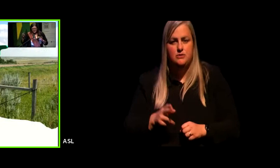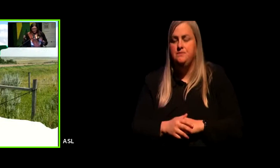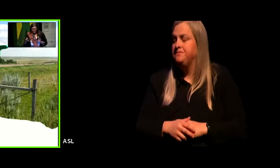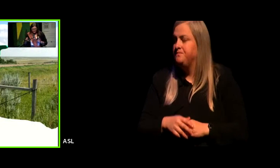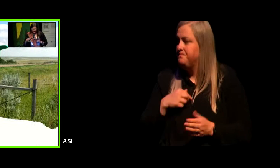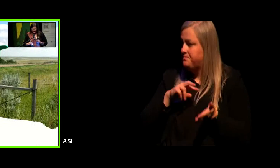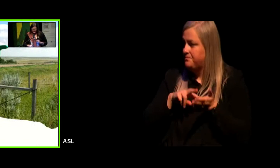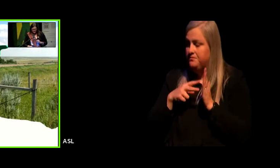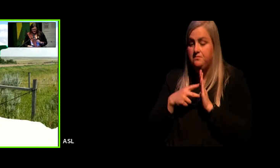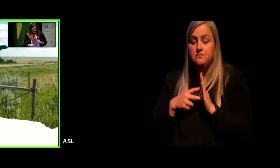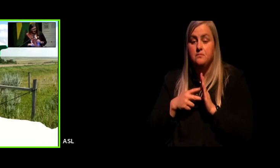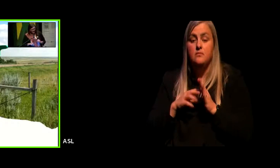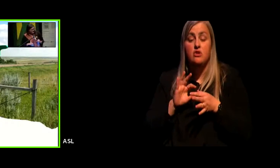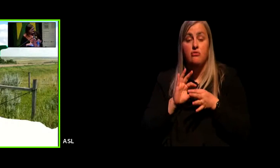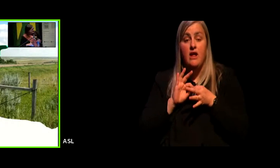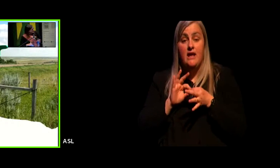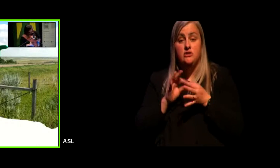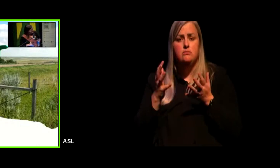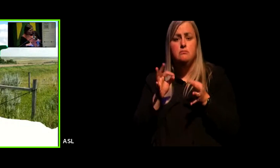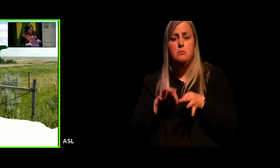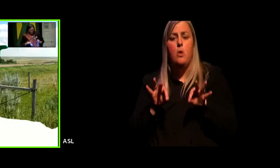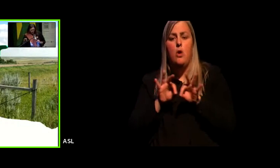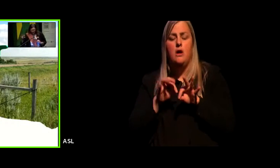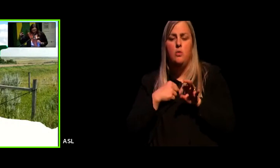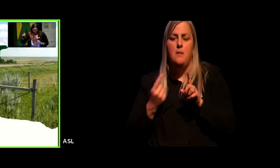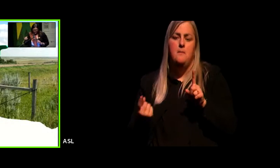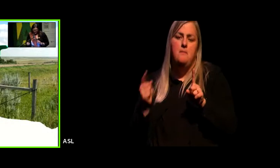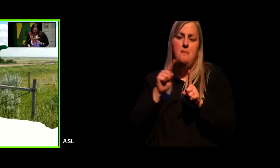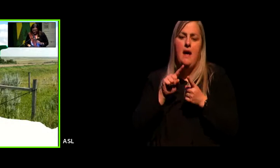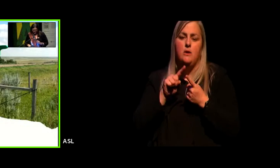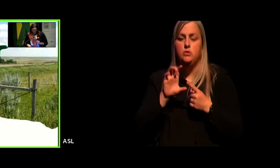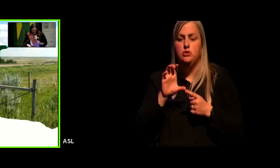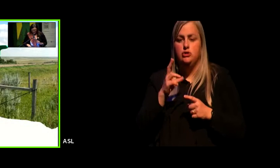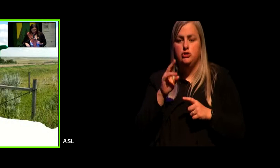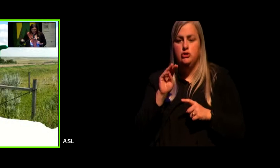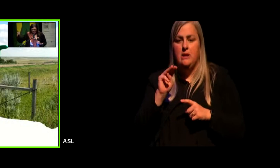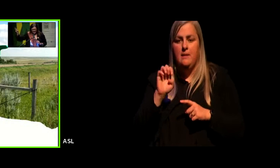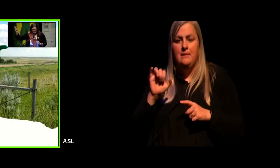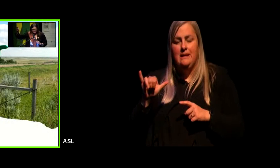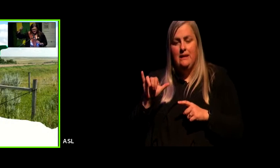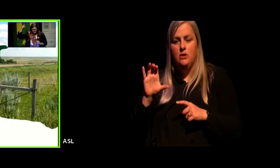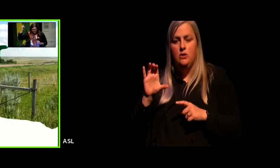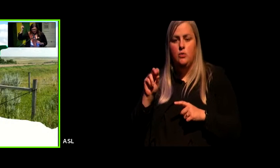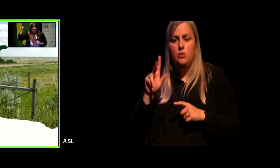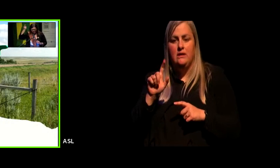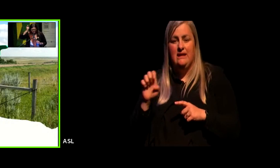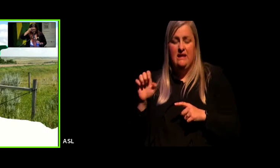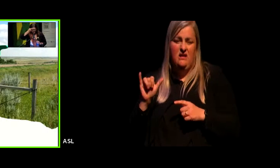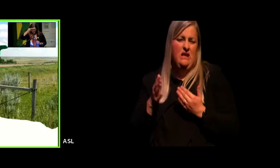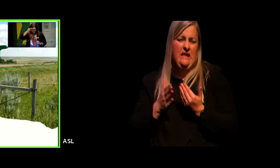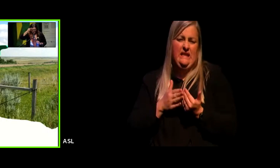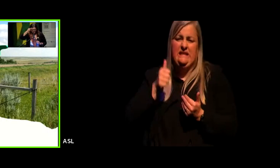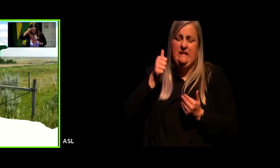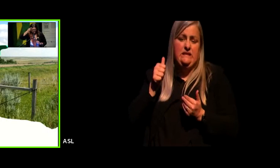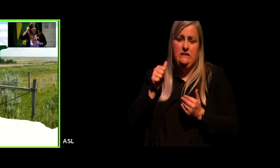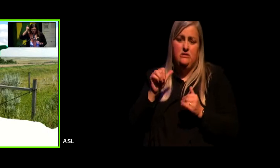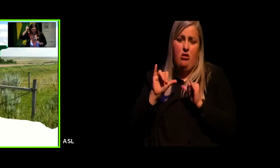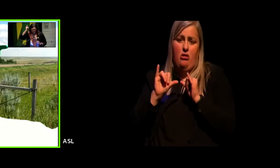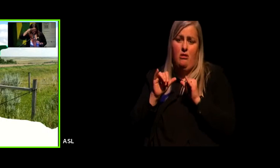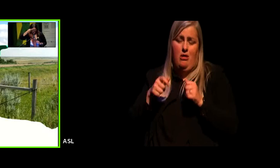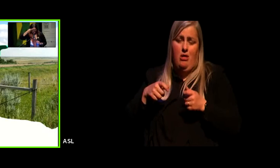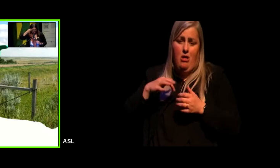by the importance of relations here, I'm going to take us back to Chimney Coulee, which Solène mentioned, easiest ever archaeological site to find. There's a